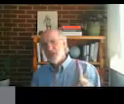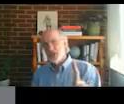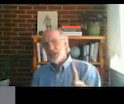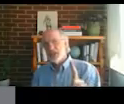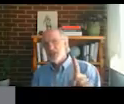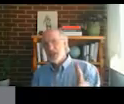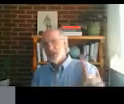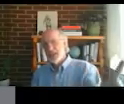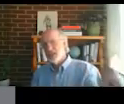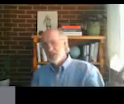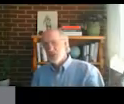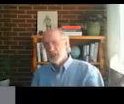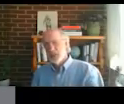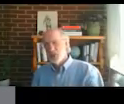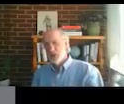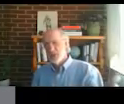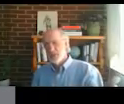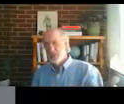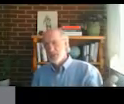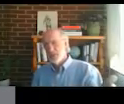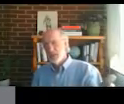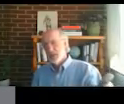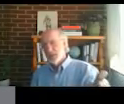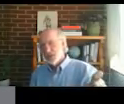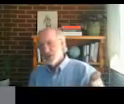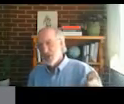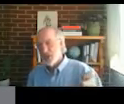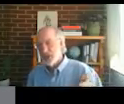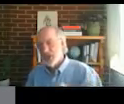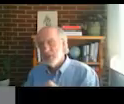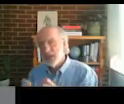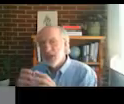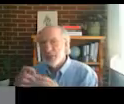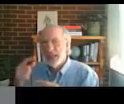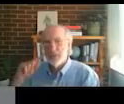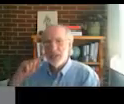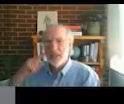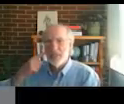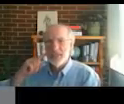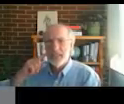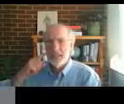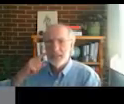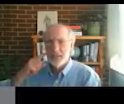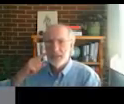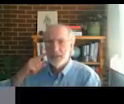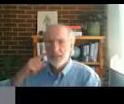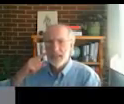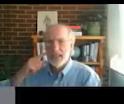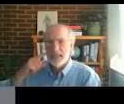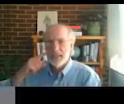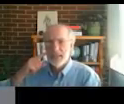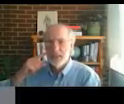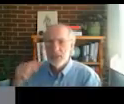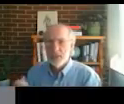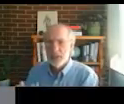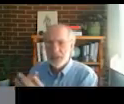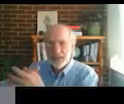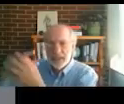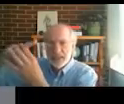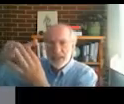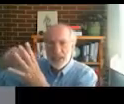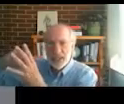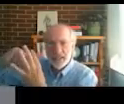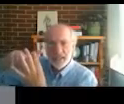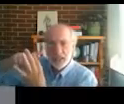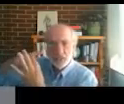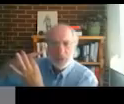we're teaching the child to ask for what they want. So a child may not be able to imitate candy, but if I